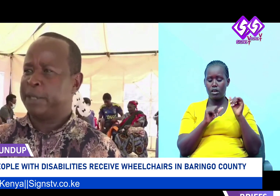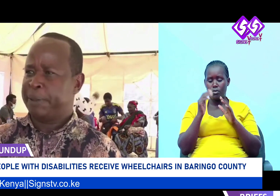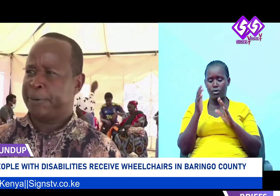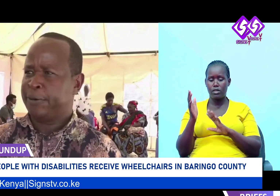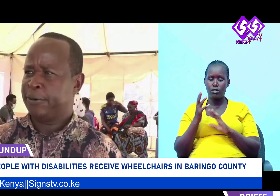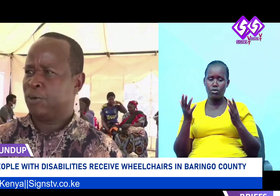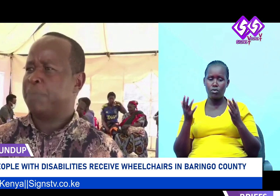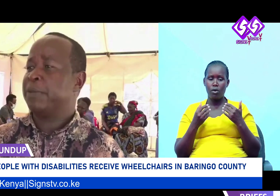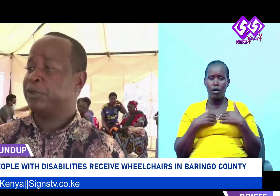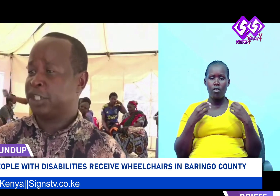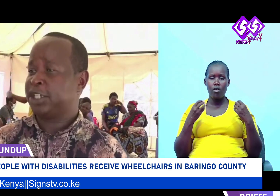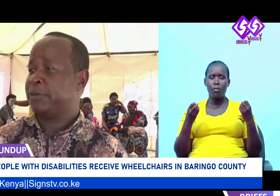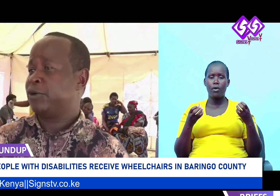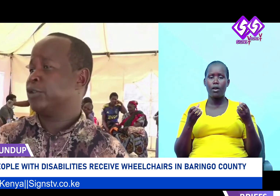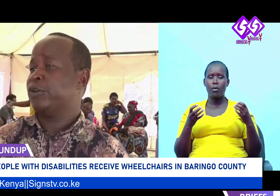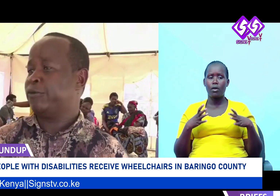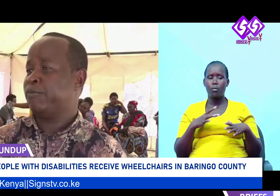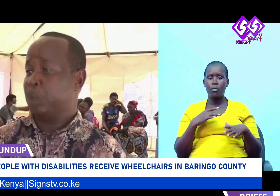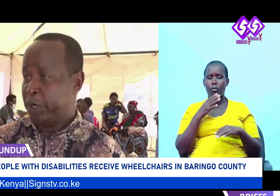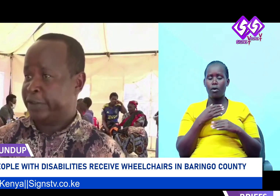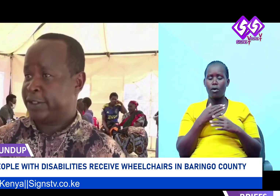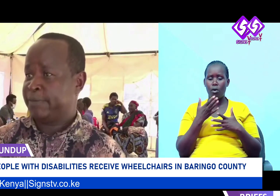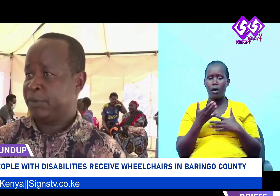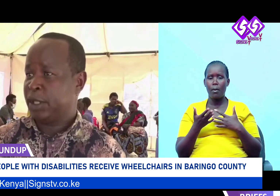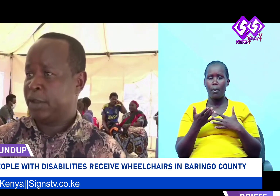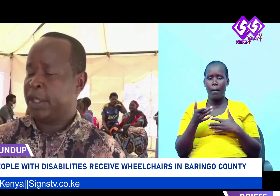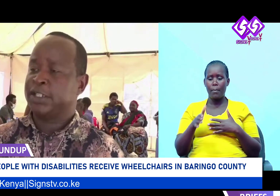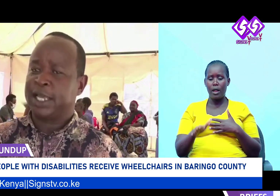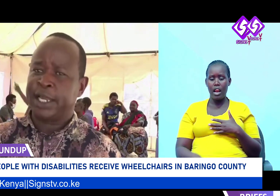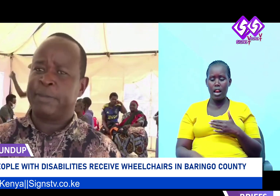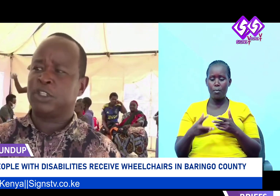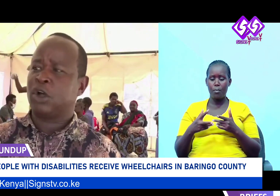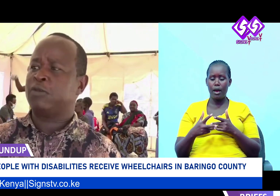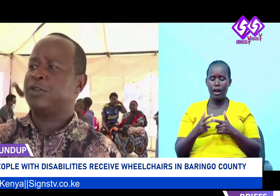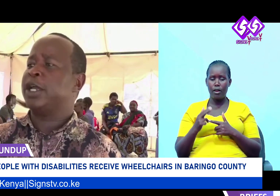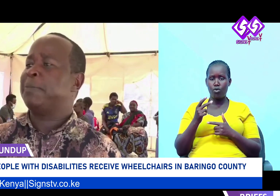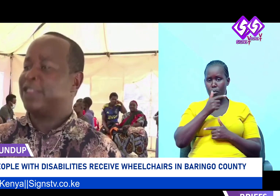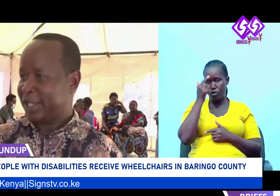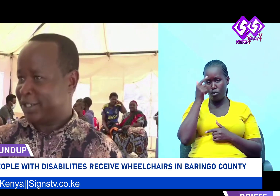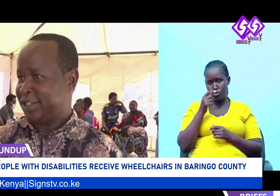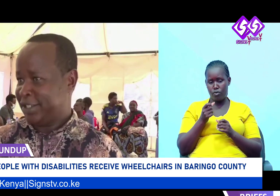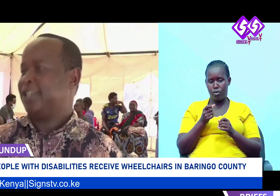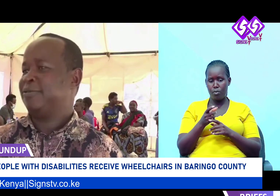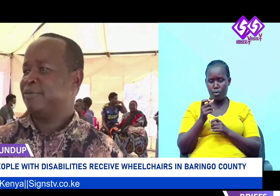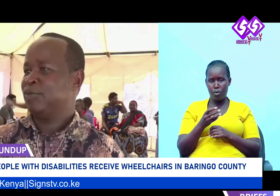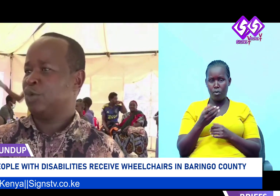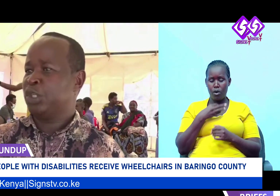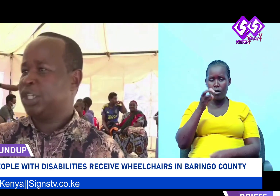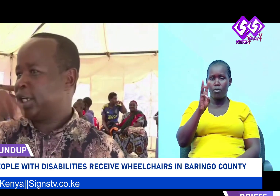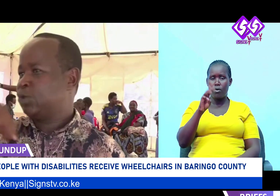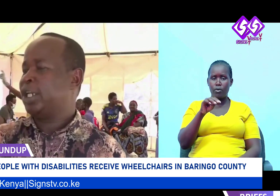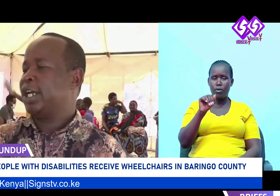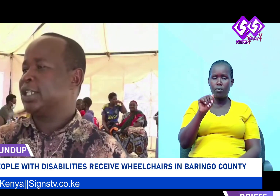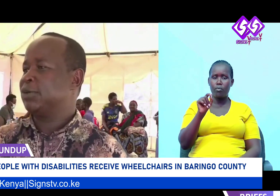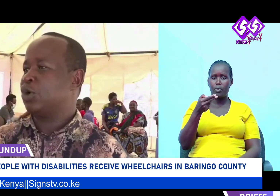people who have been amputated because of the bullets. There is the element of the madenge tree here, which actually has caused